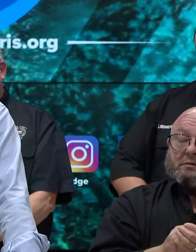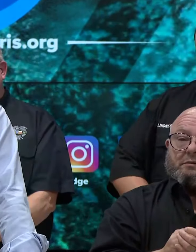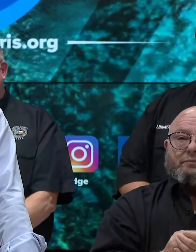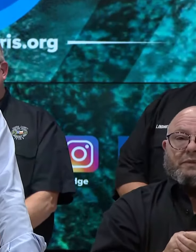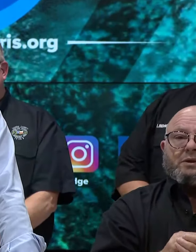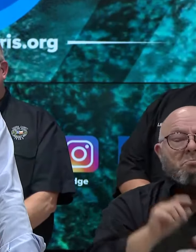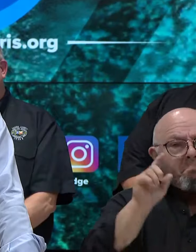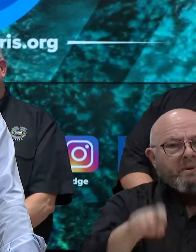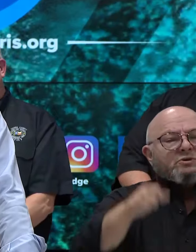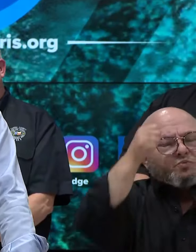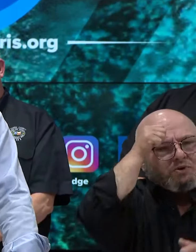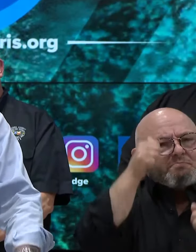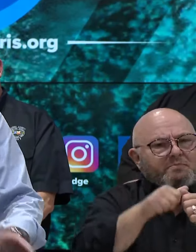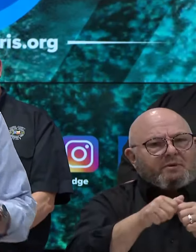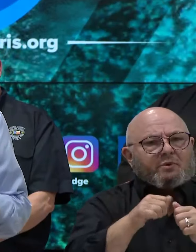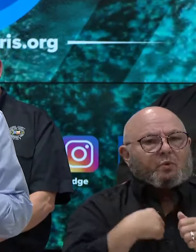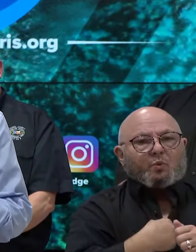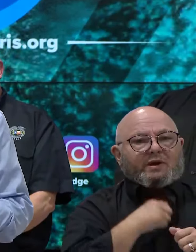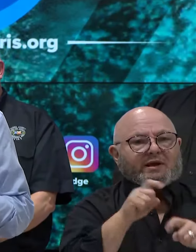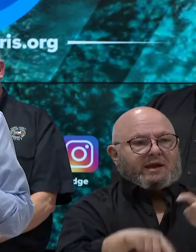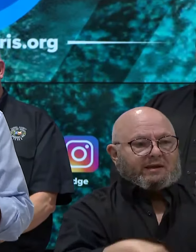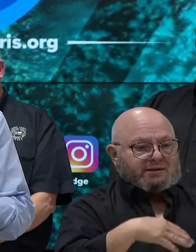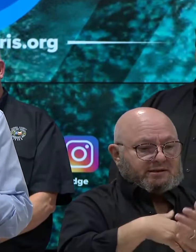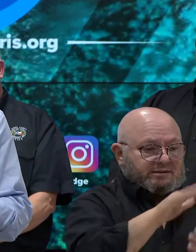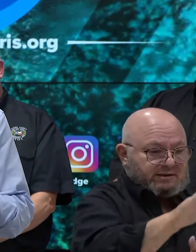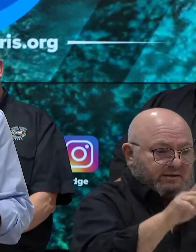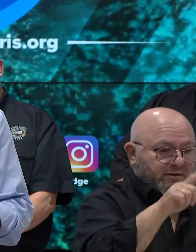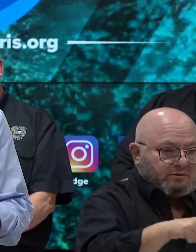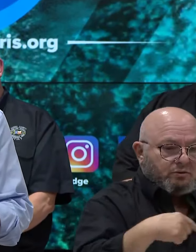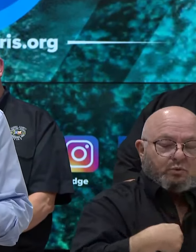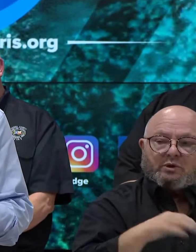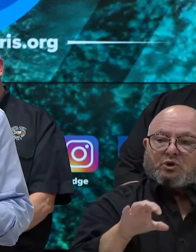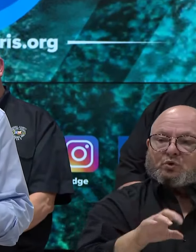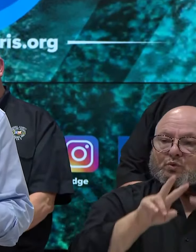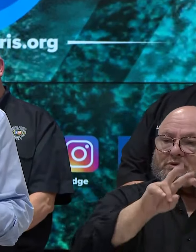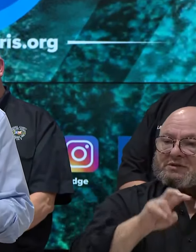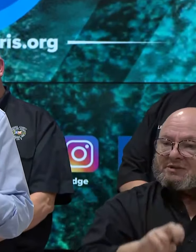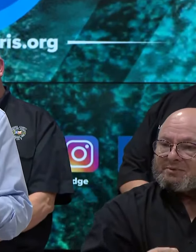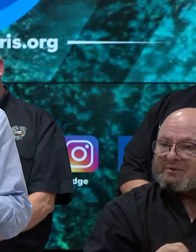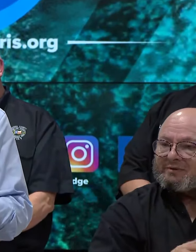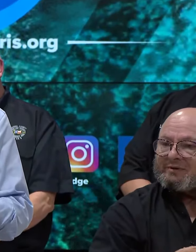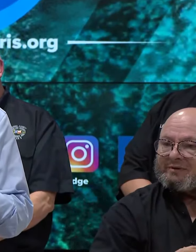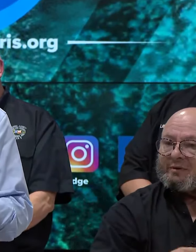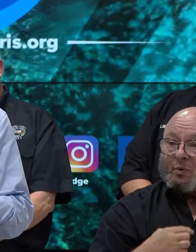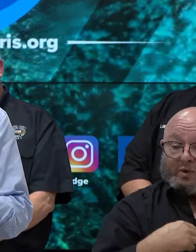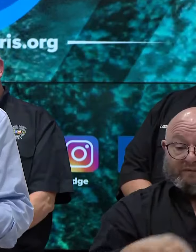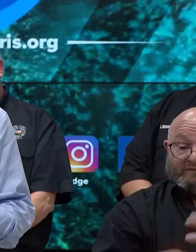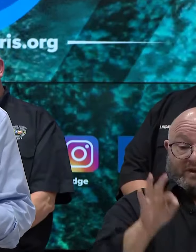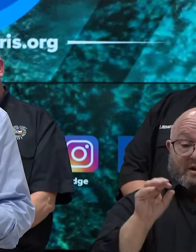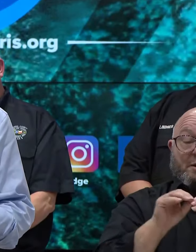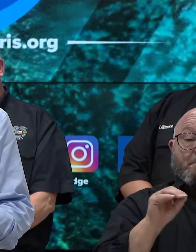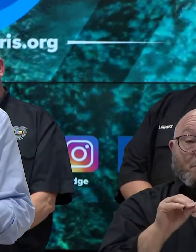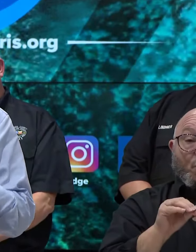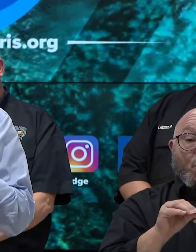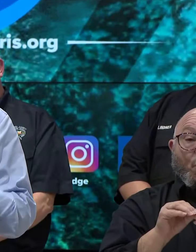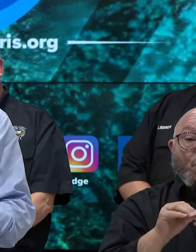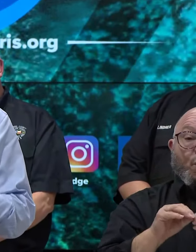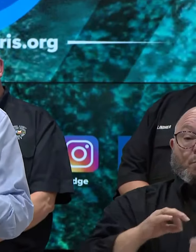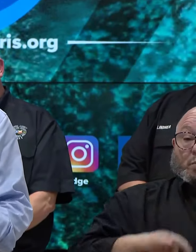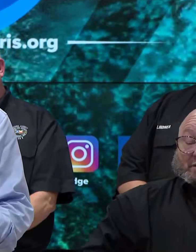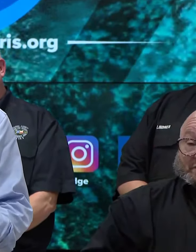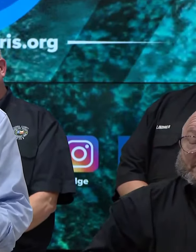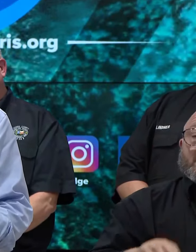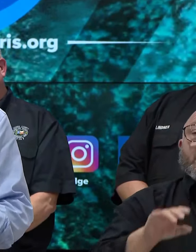remember, we can't send them out until we do our assessment, because we have found it's more productive if we do